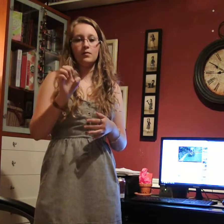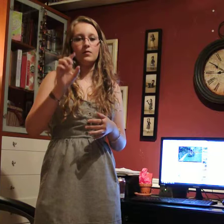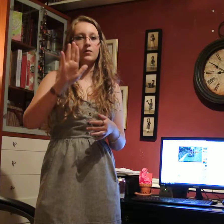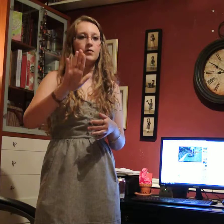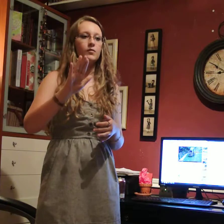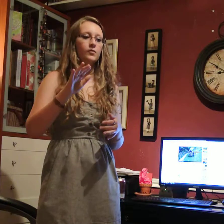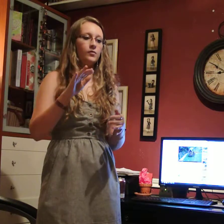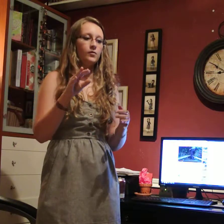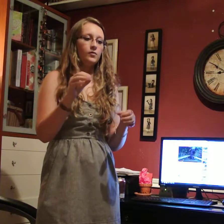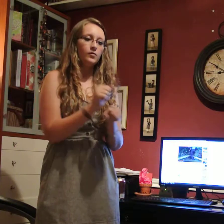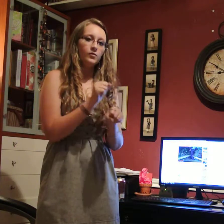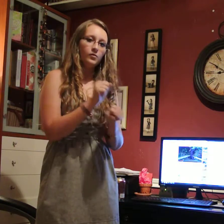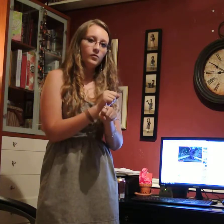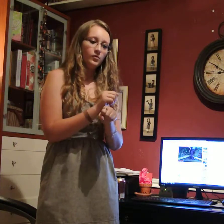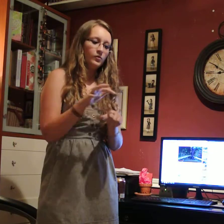then you can start digging your post holes.